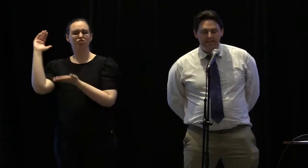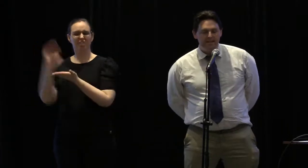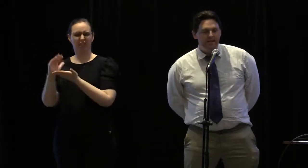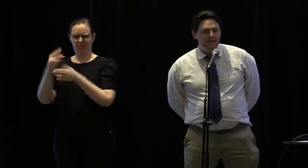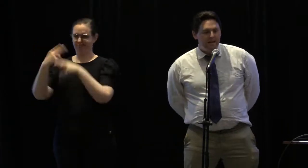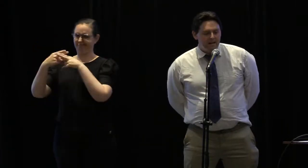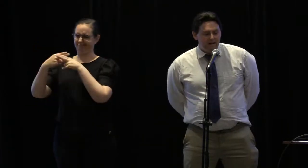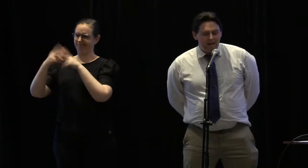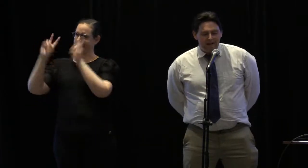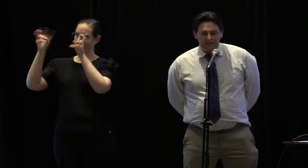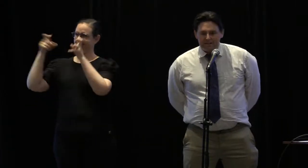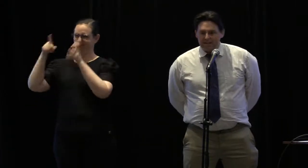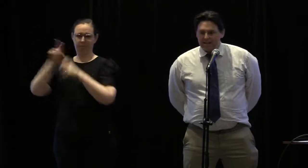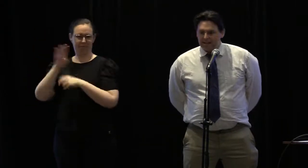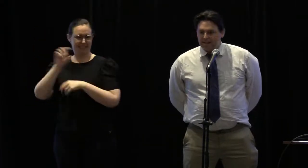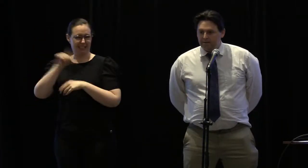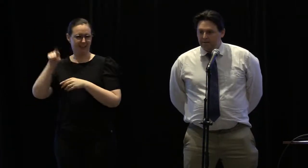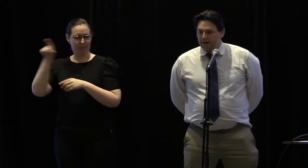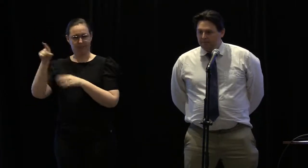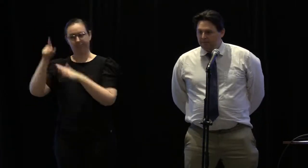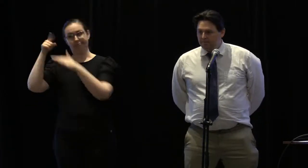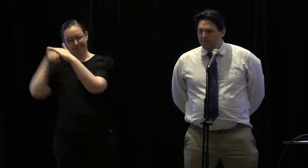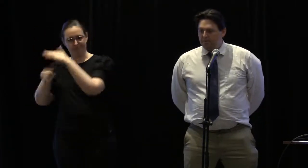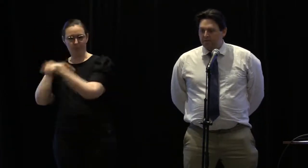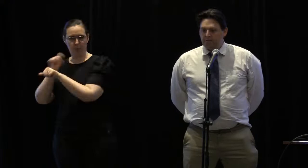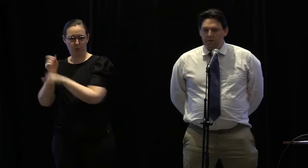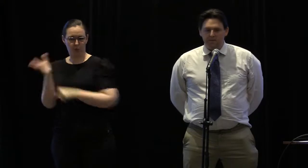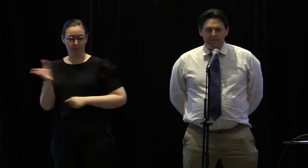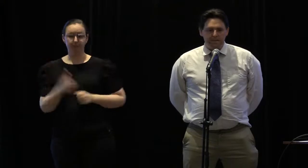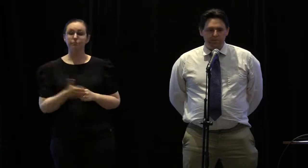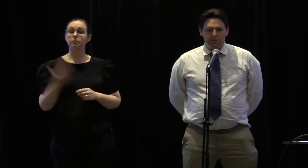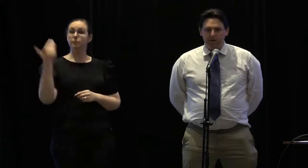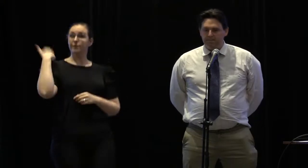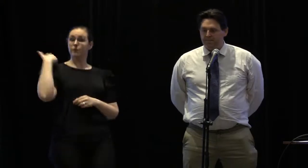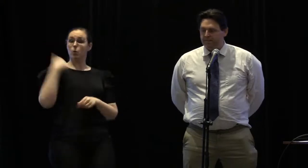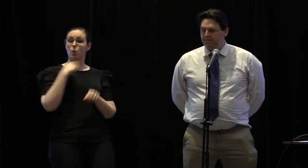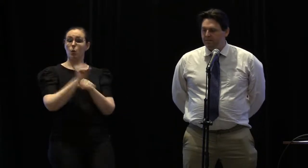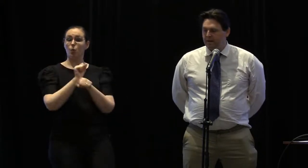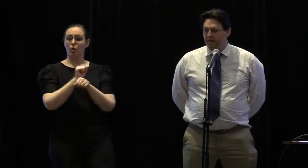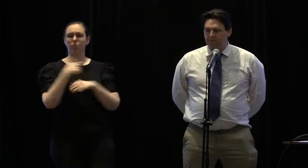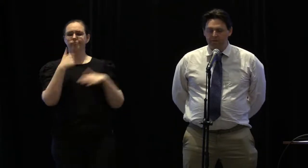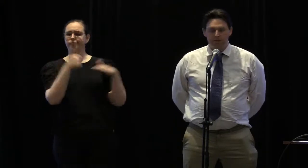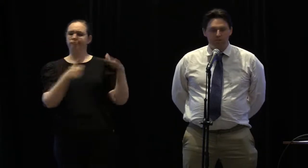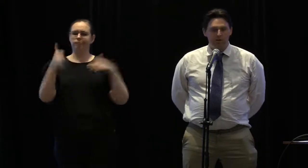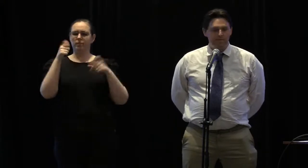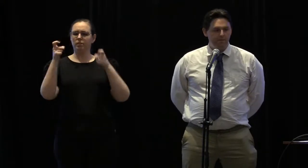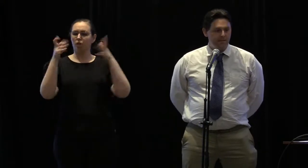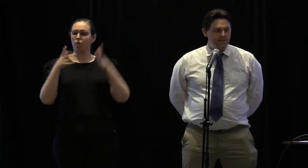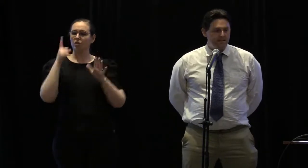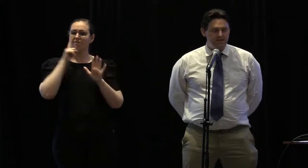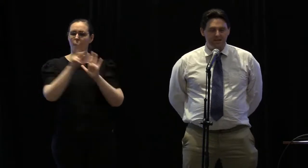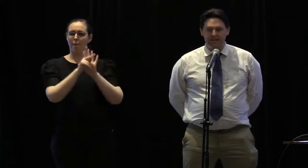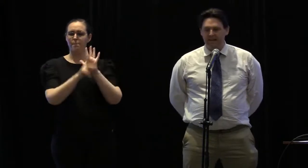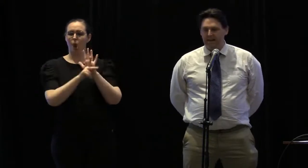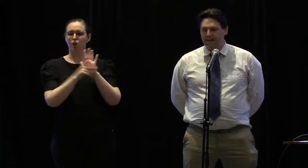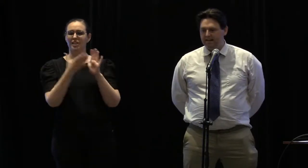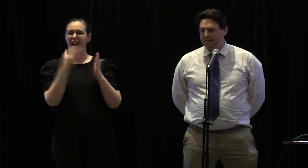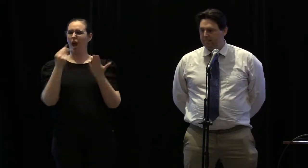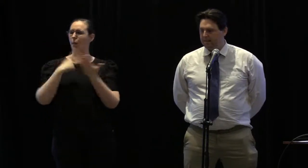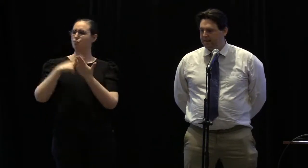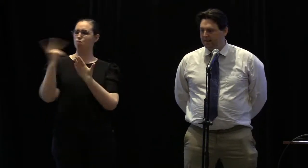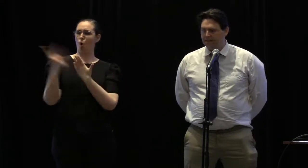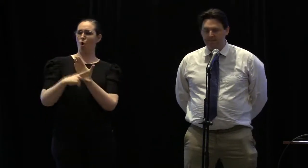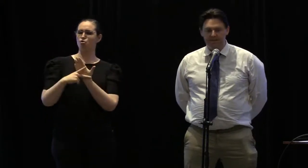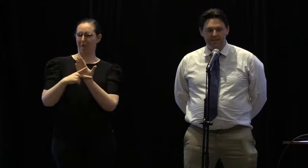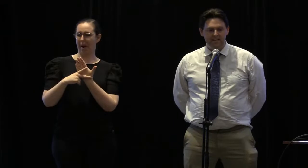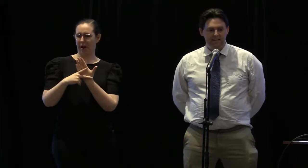Previously, I was the executive director for policy and programs with a nonprofit organization in